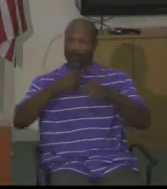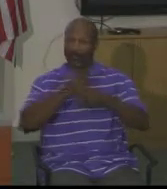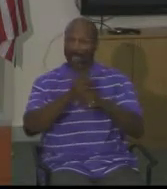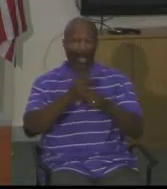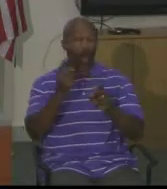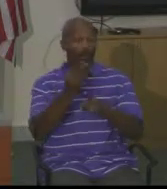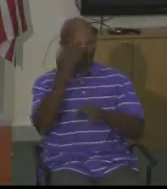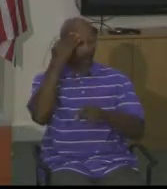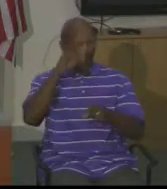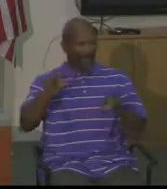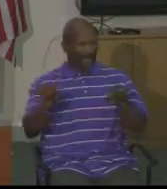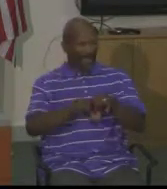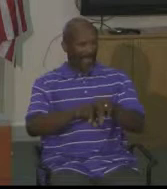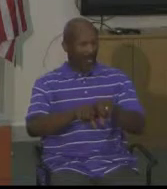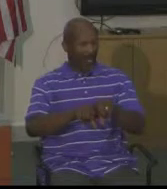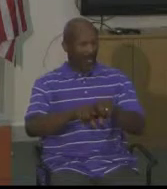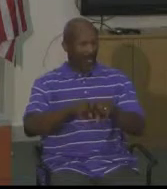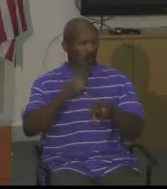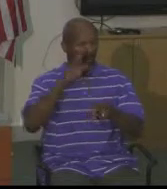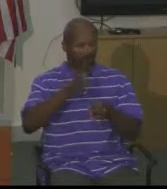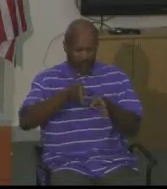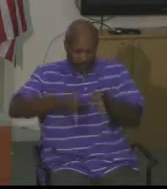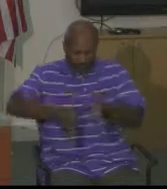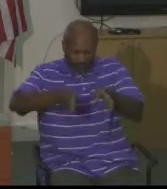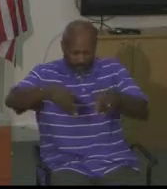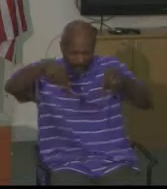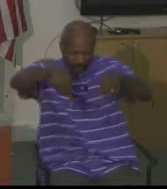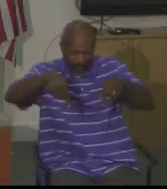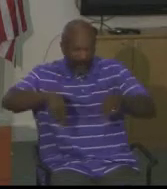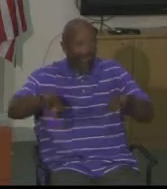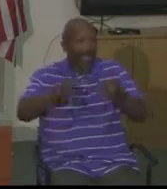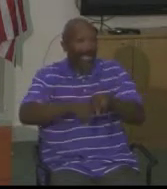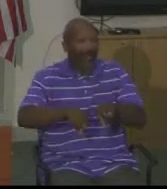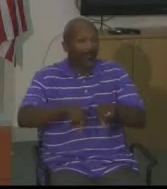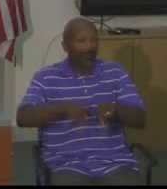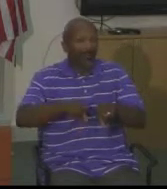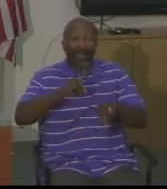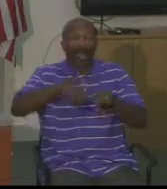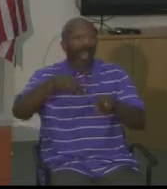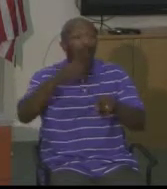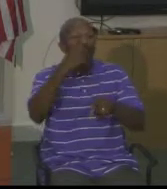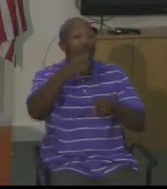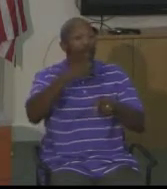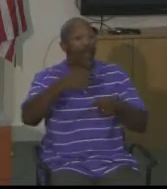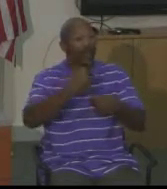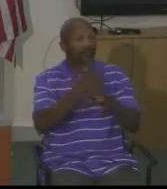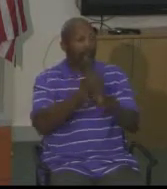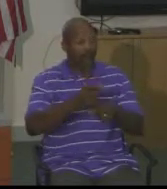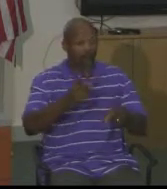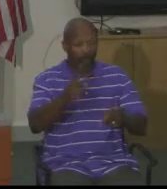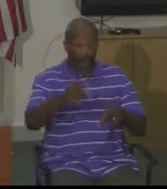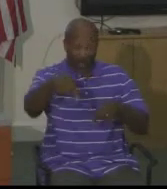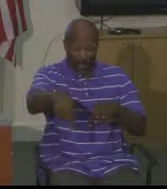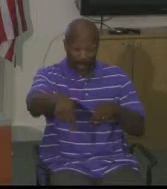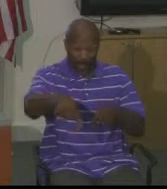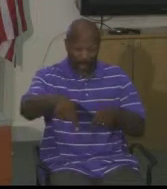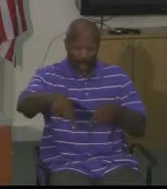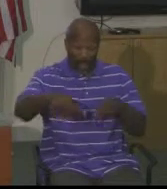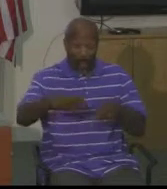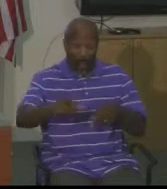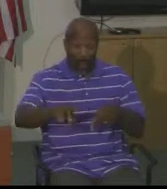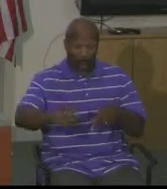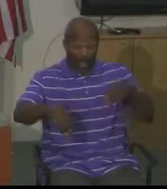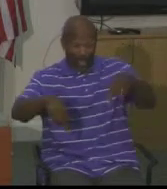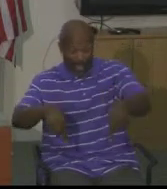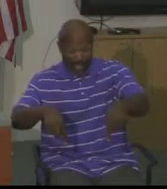always knew the components were going to line up. It's not good for one chassis manufacturer to put the hole in one location